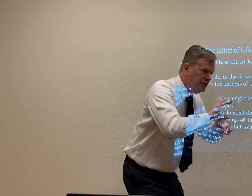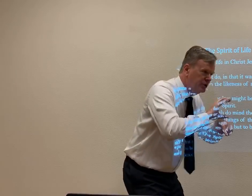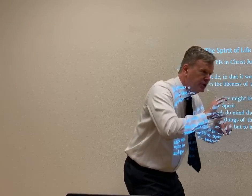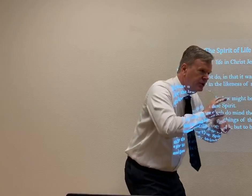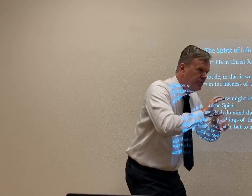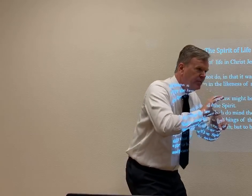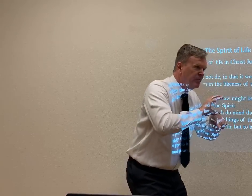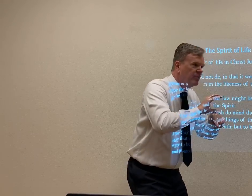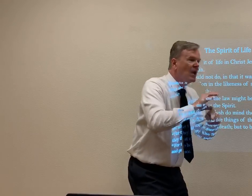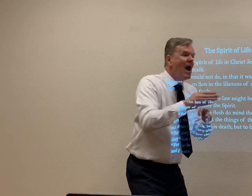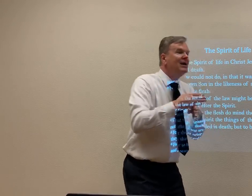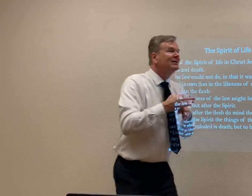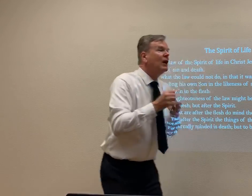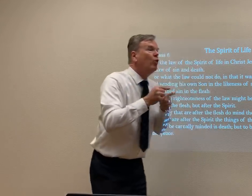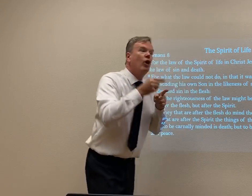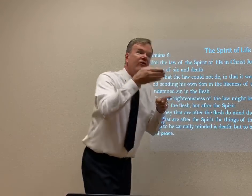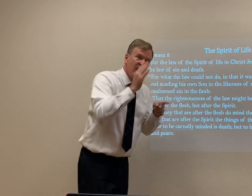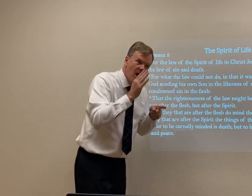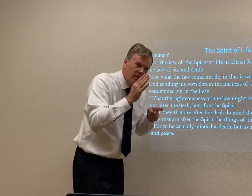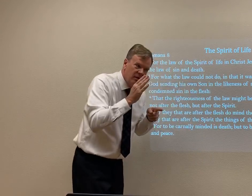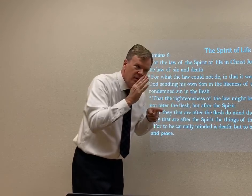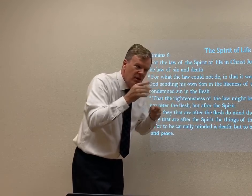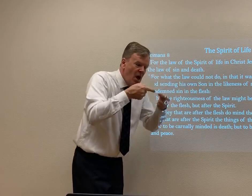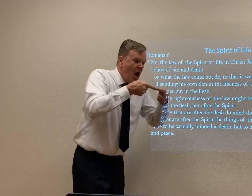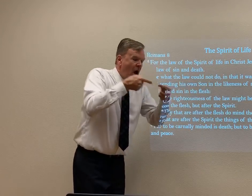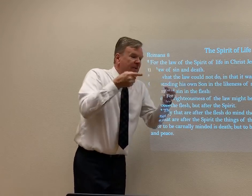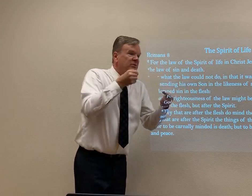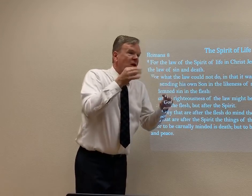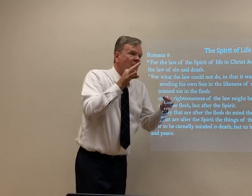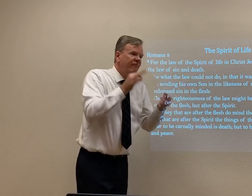Read on our Bibles. Coming to church. Sharing the Word of God.